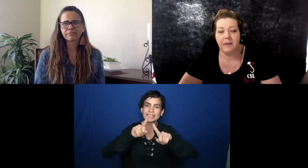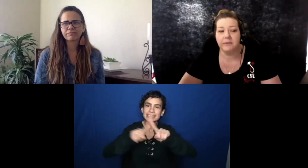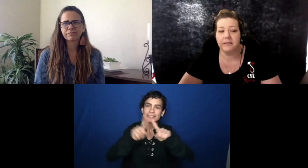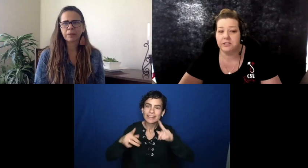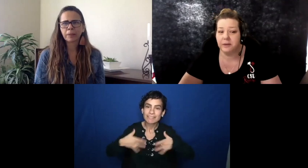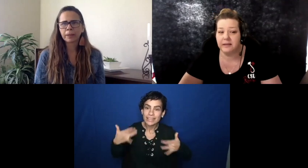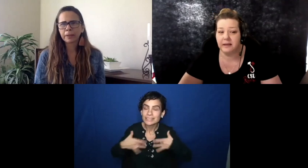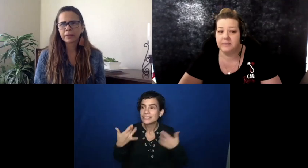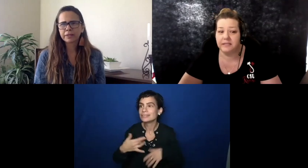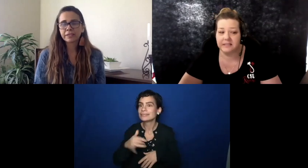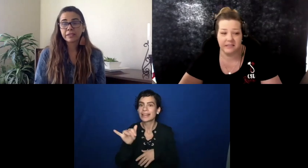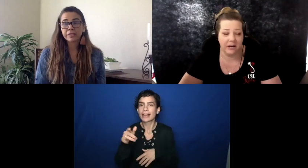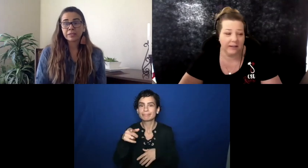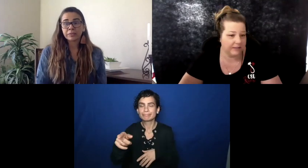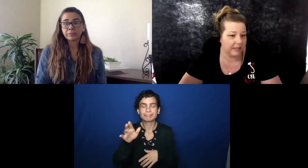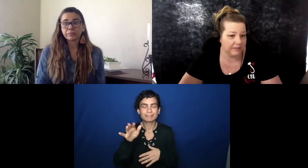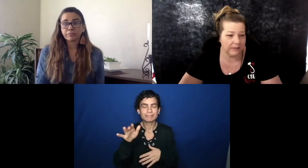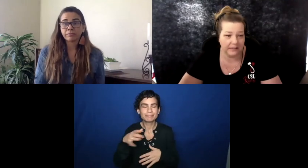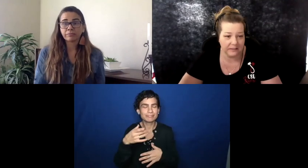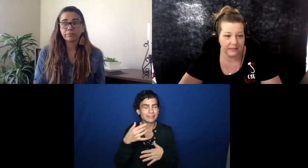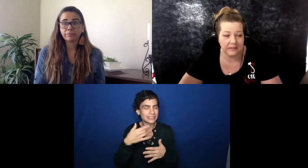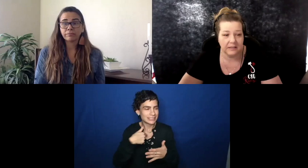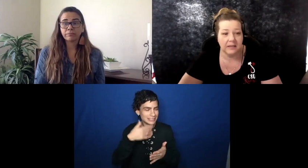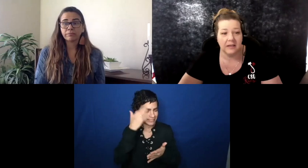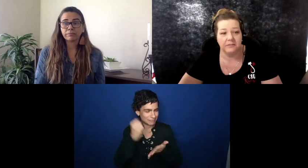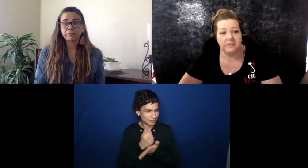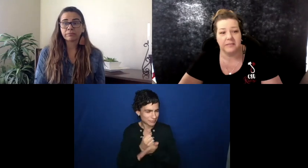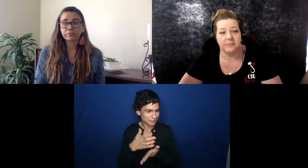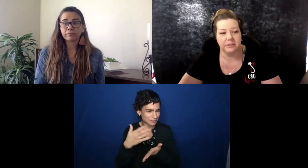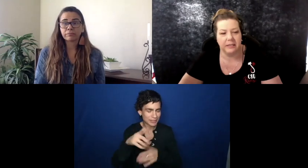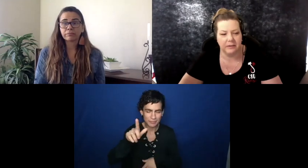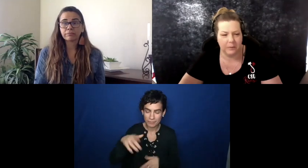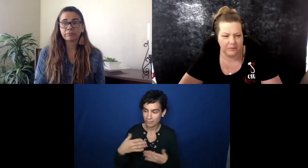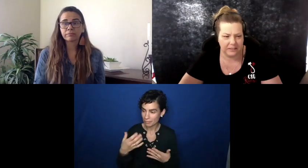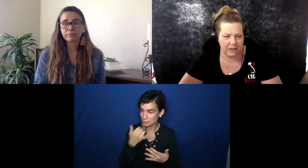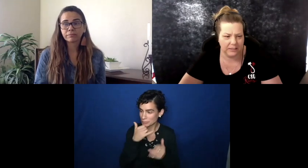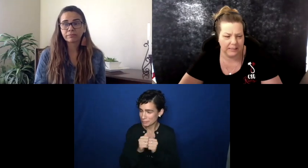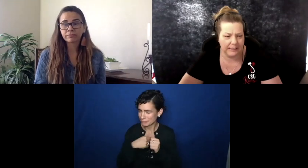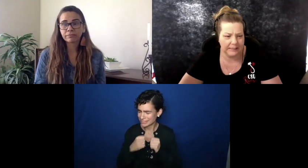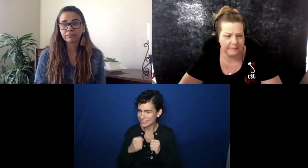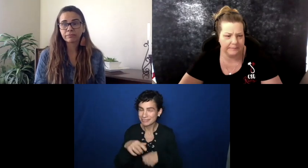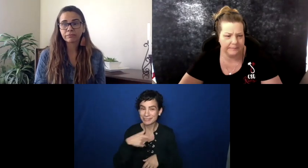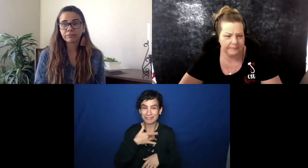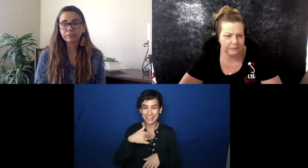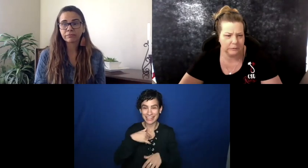I really have enjoyed being at CSDR. They have a ton of different events. For example, oh God, what's it called?